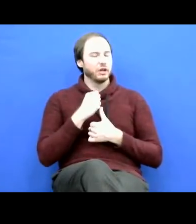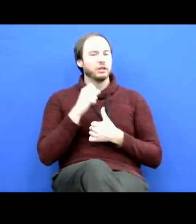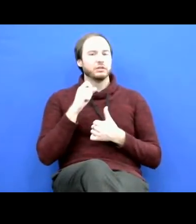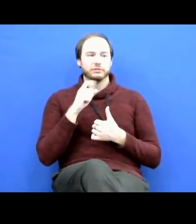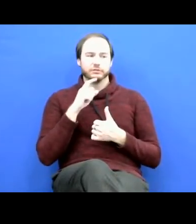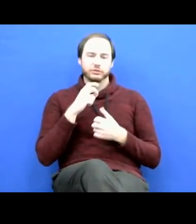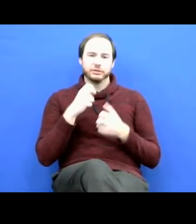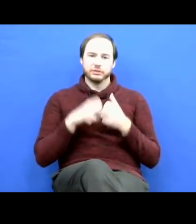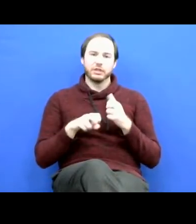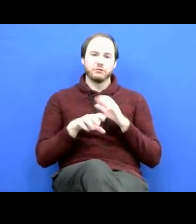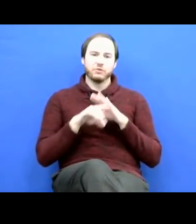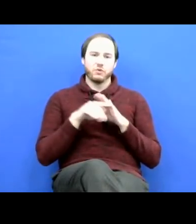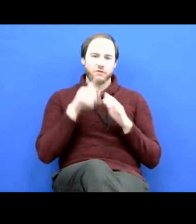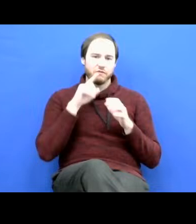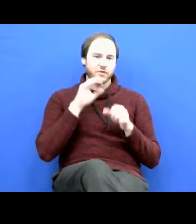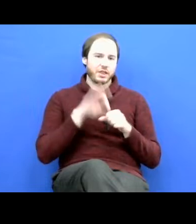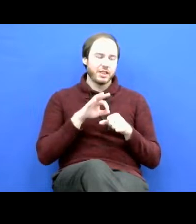but